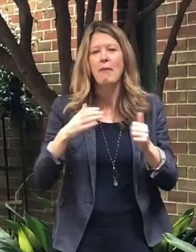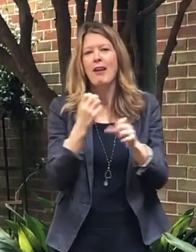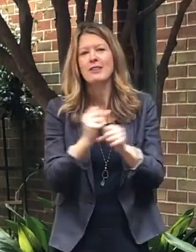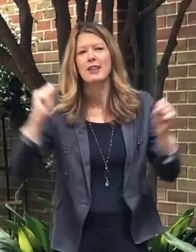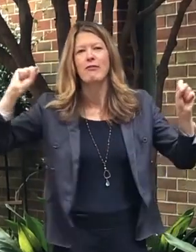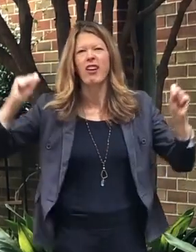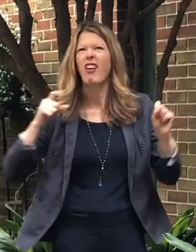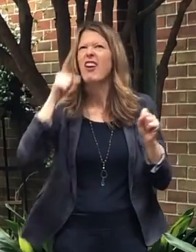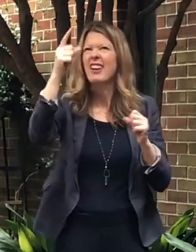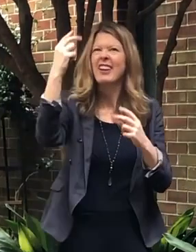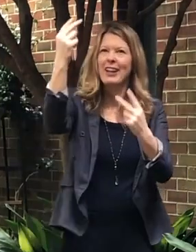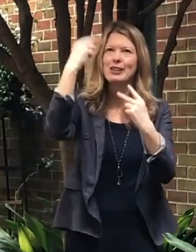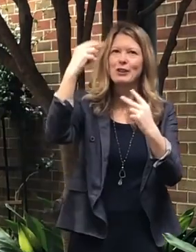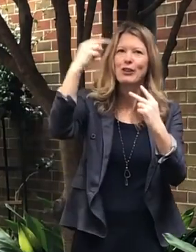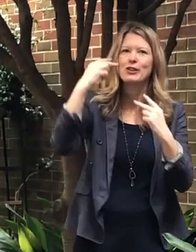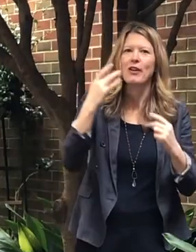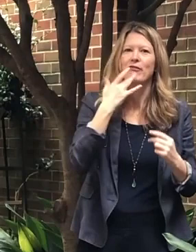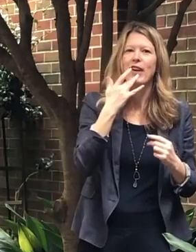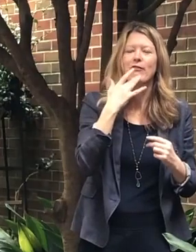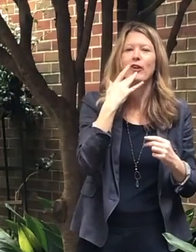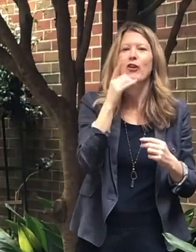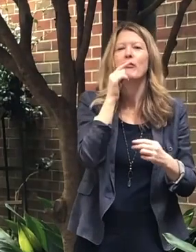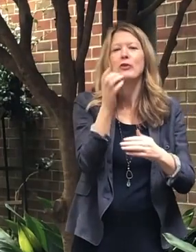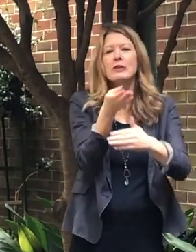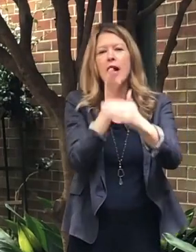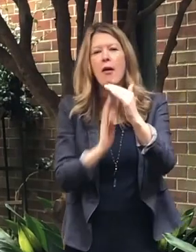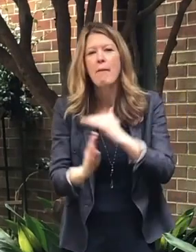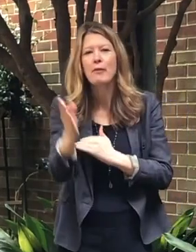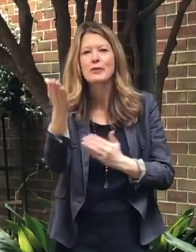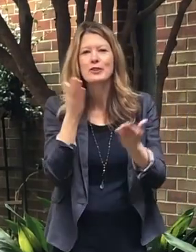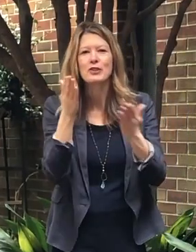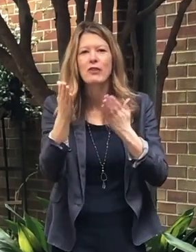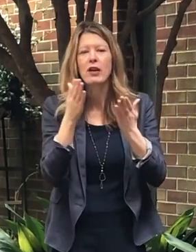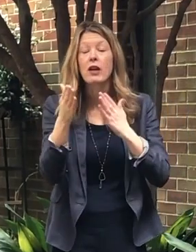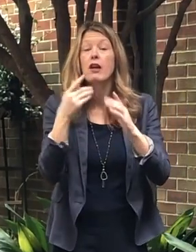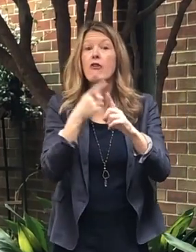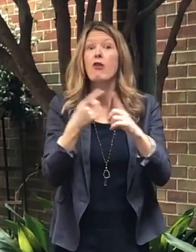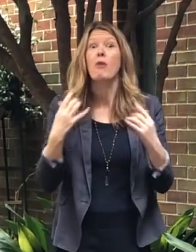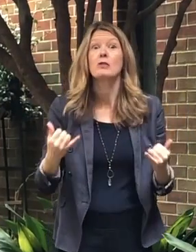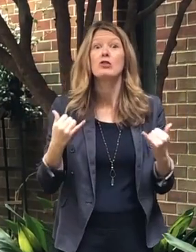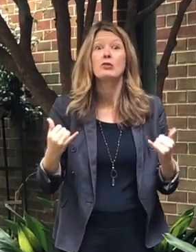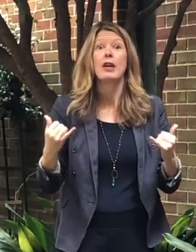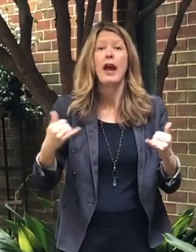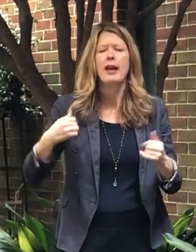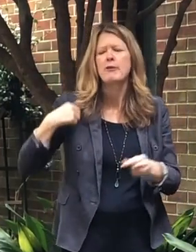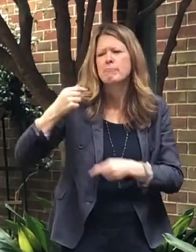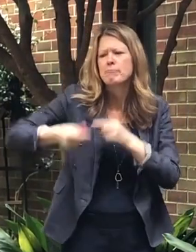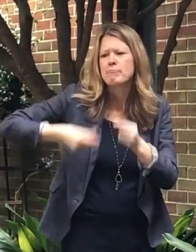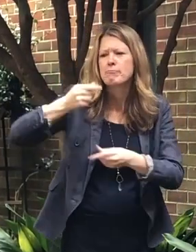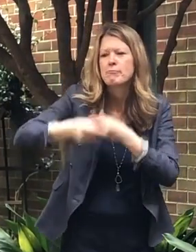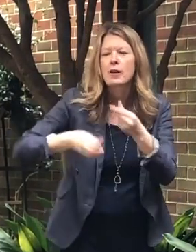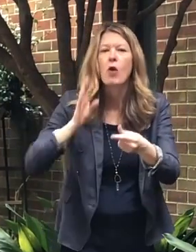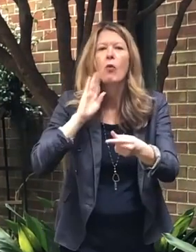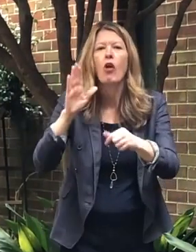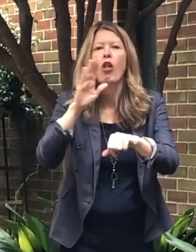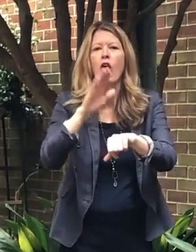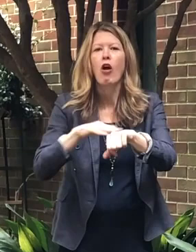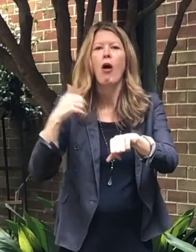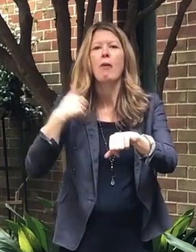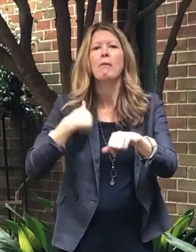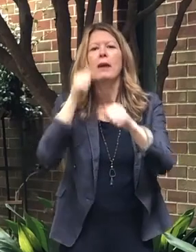has looked with favor on his lowly servant. From this day all generations will call me